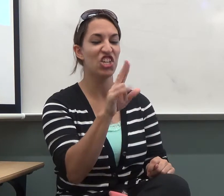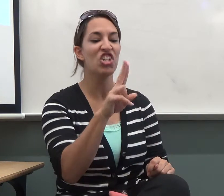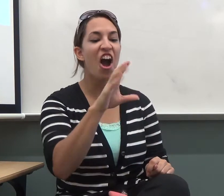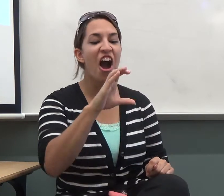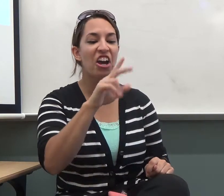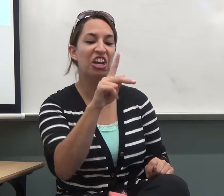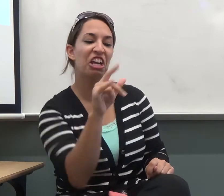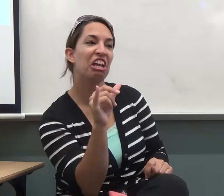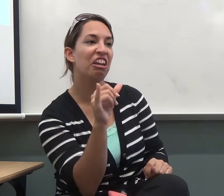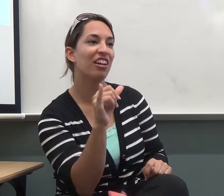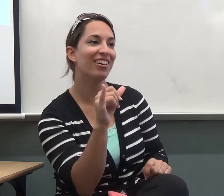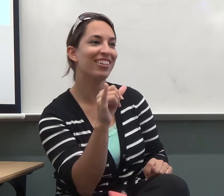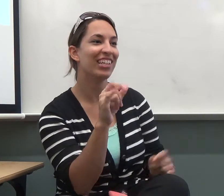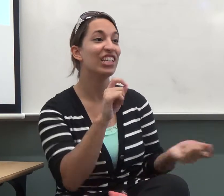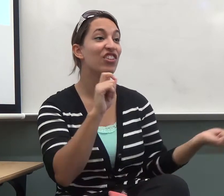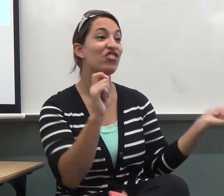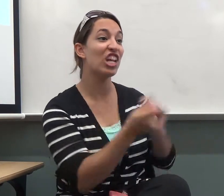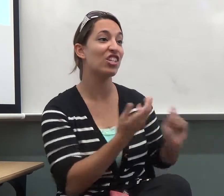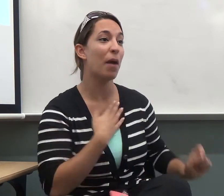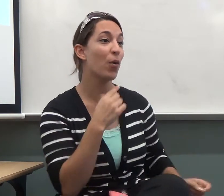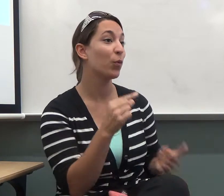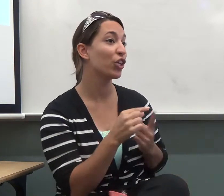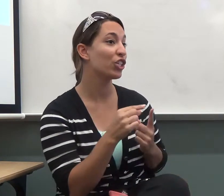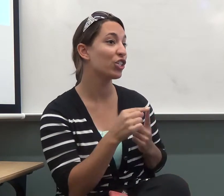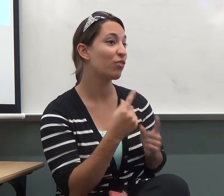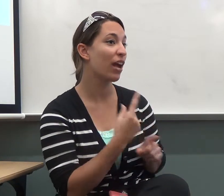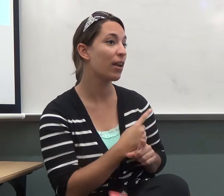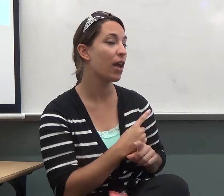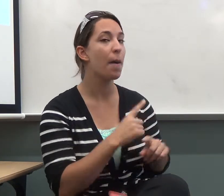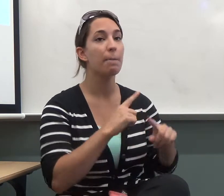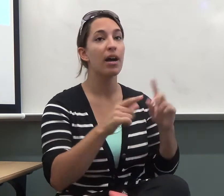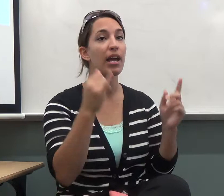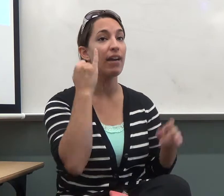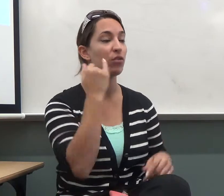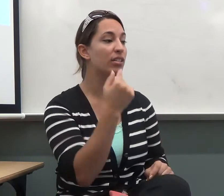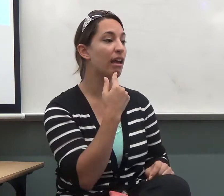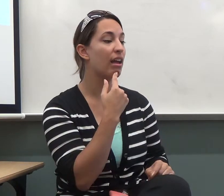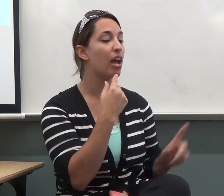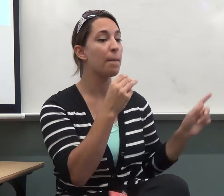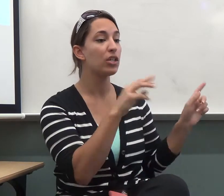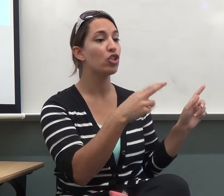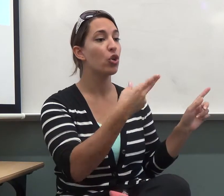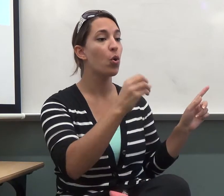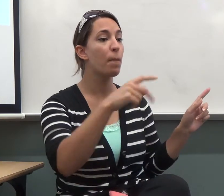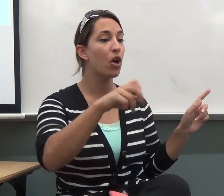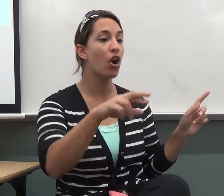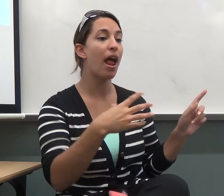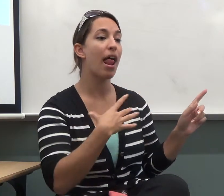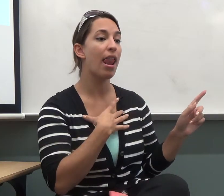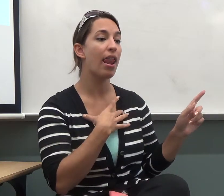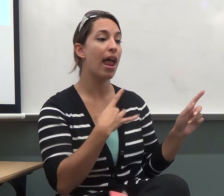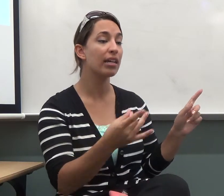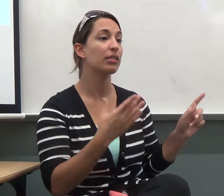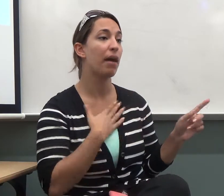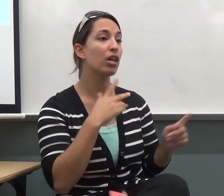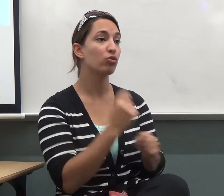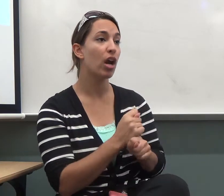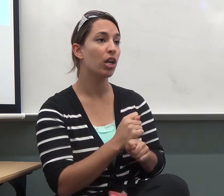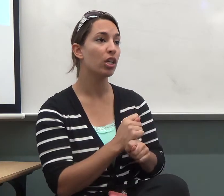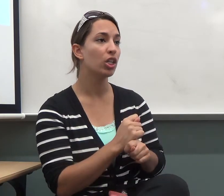You've changed my words. But if you just said, Mr. Hooper likes my truck, have you used my same words? No, But you've used